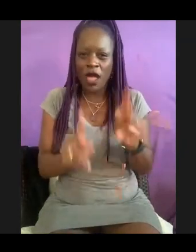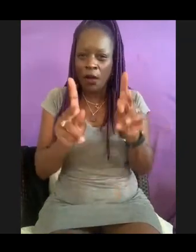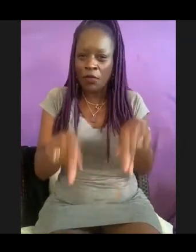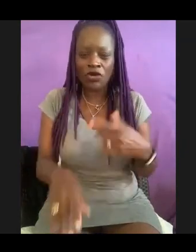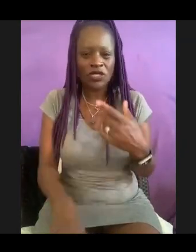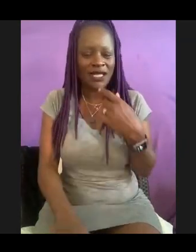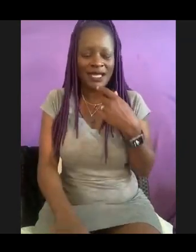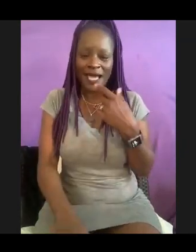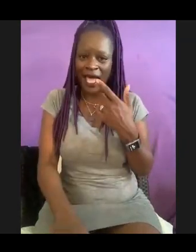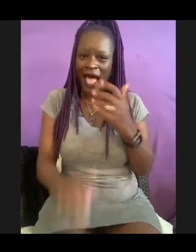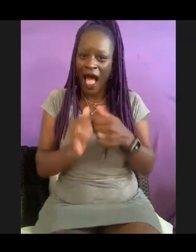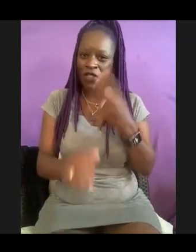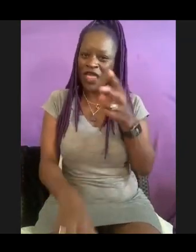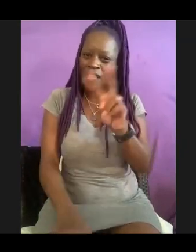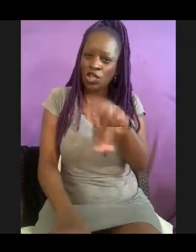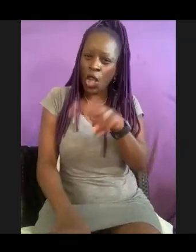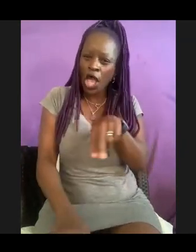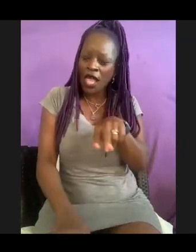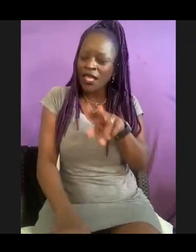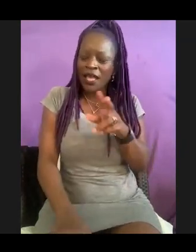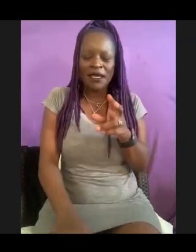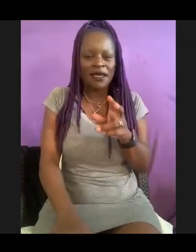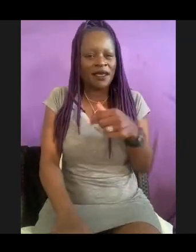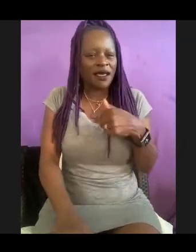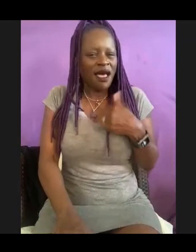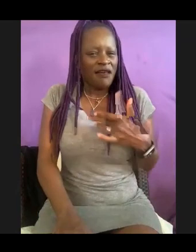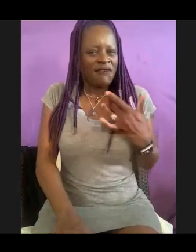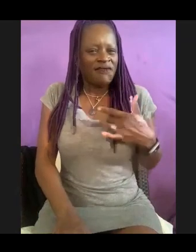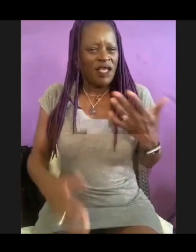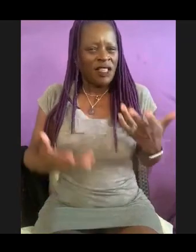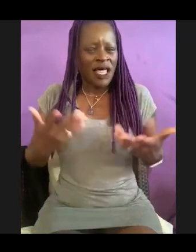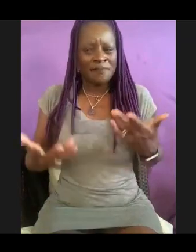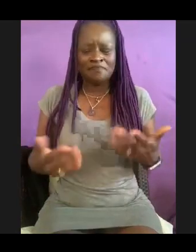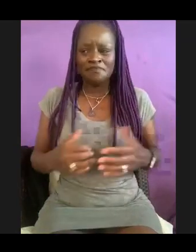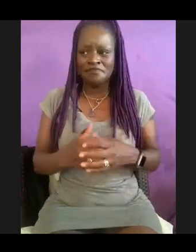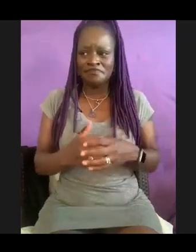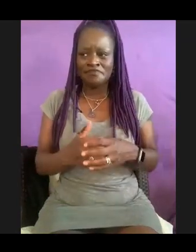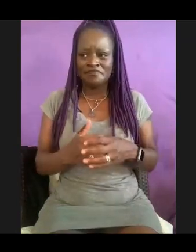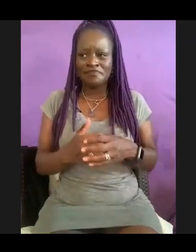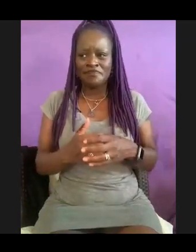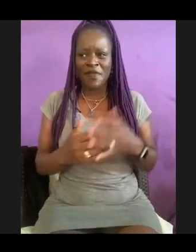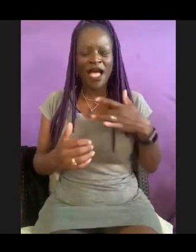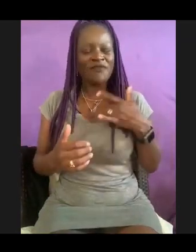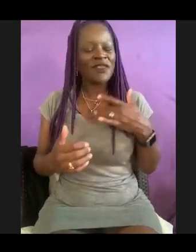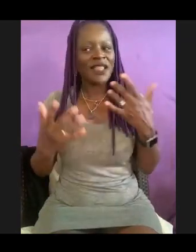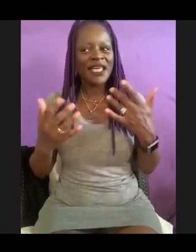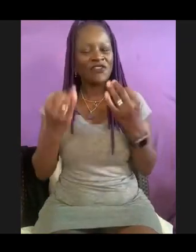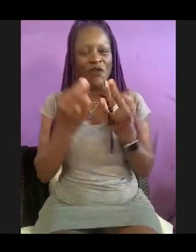I feel like there are countless I let down from having the freedom they are